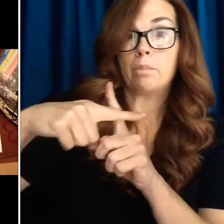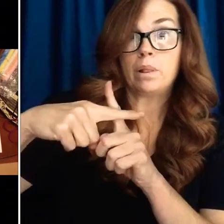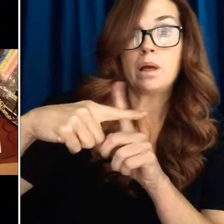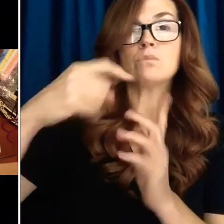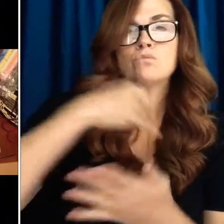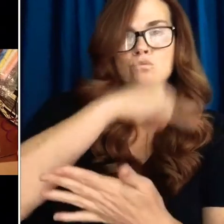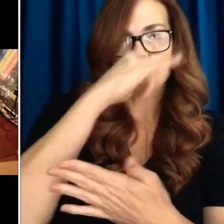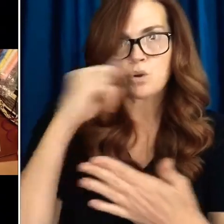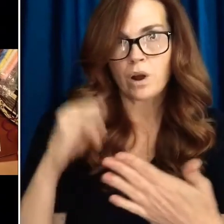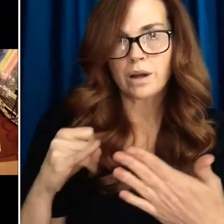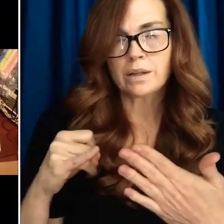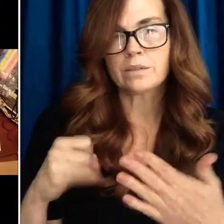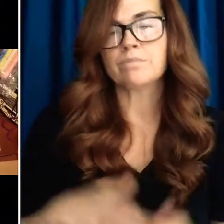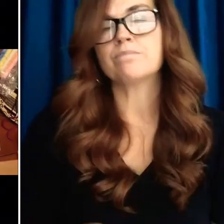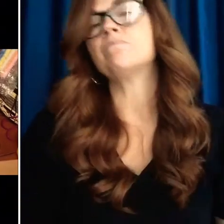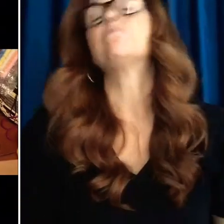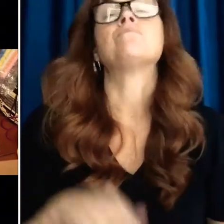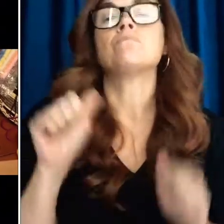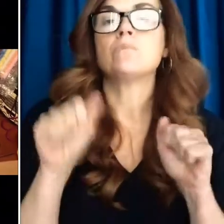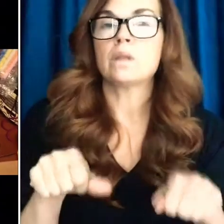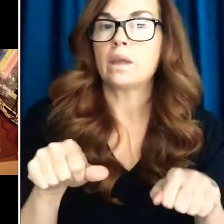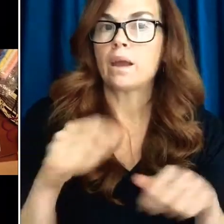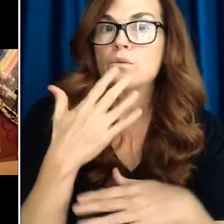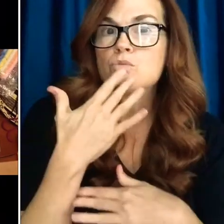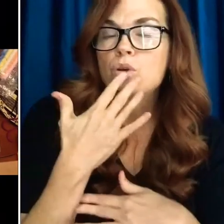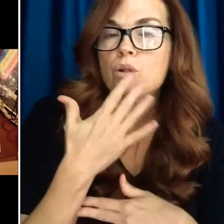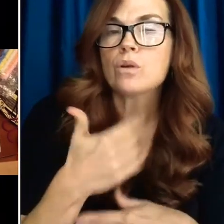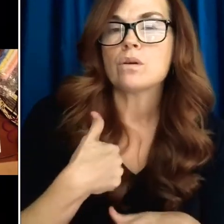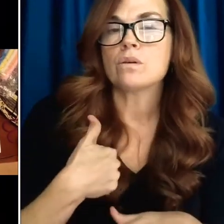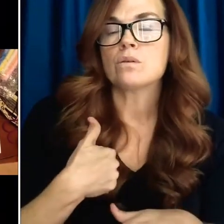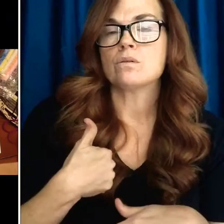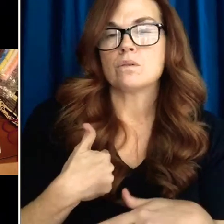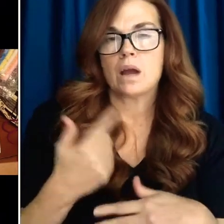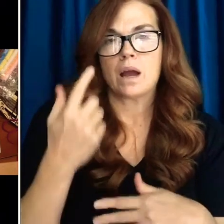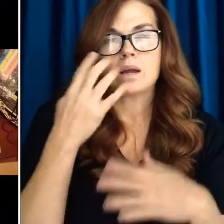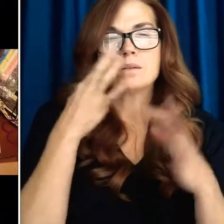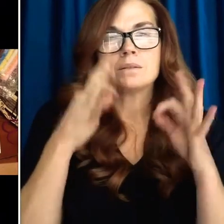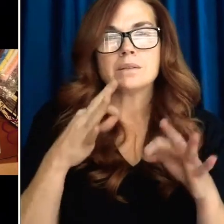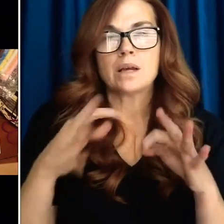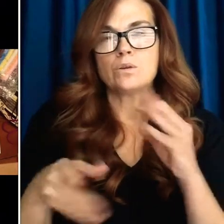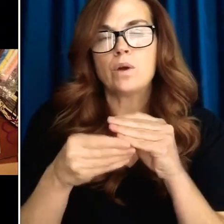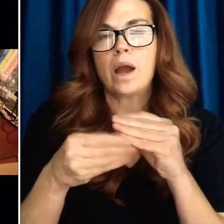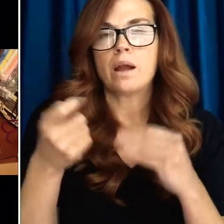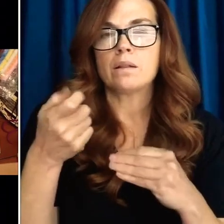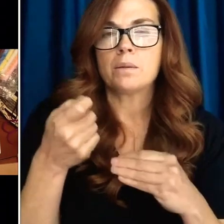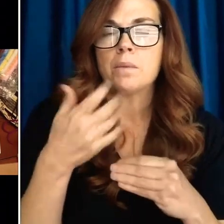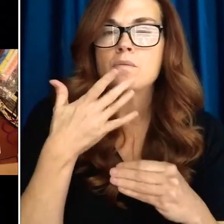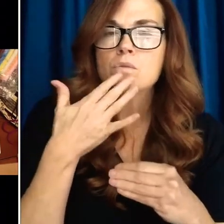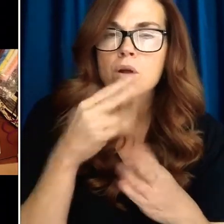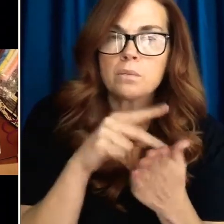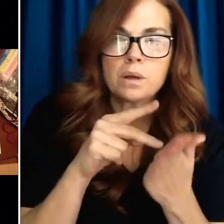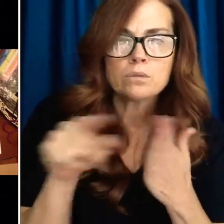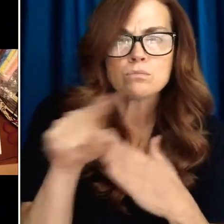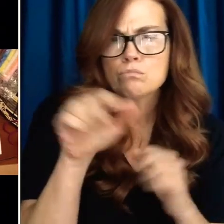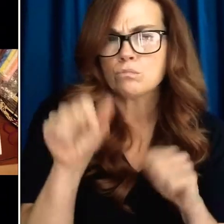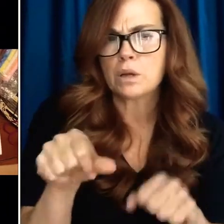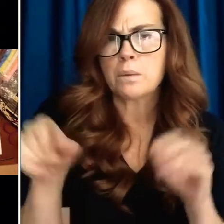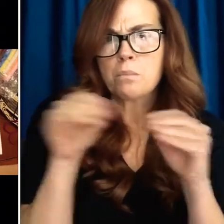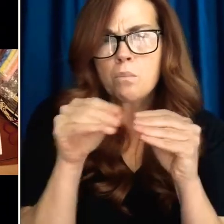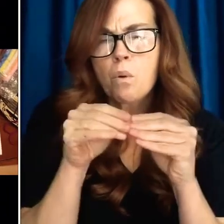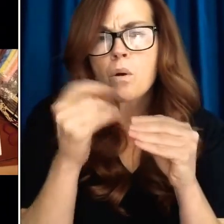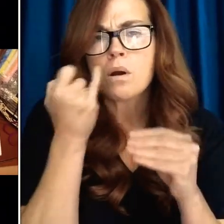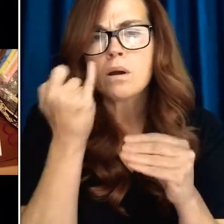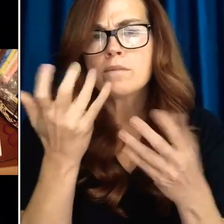see. You can use color. You can see that I added a little bit of colored pencil to the inner corner of the eye. You can certainly use more than